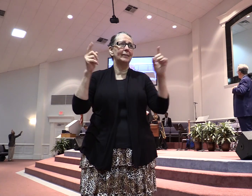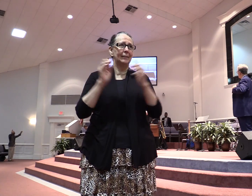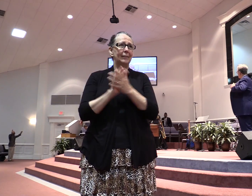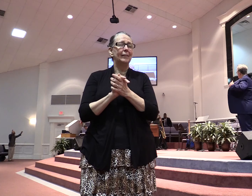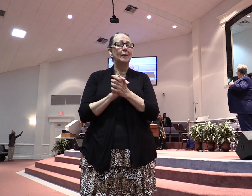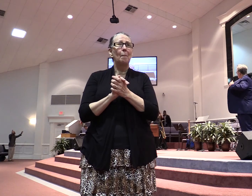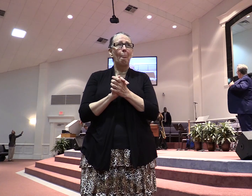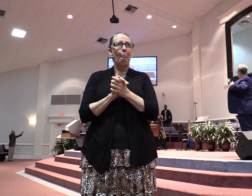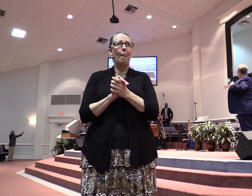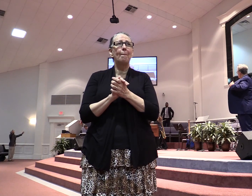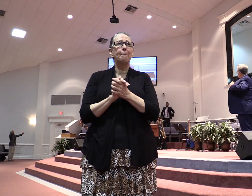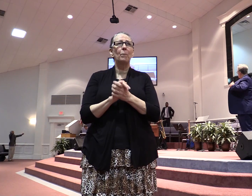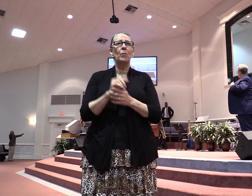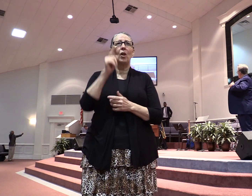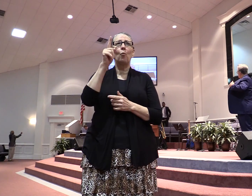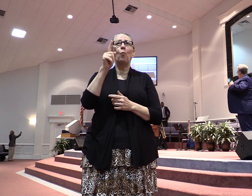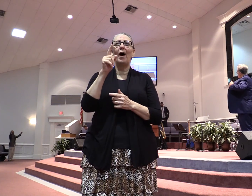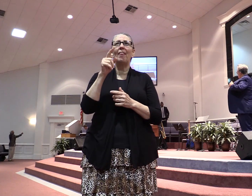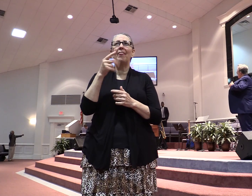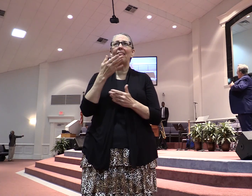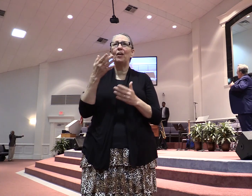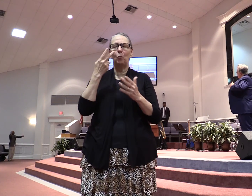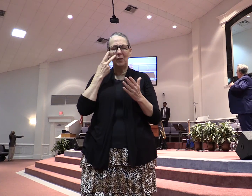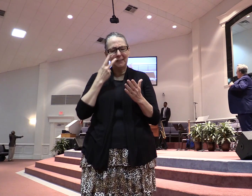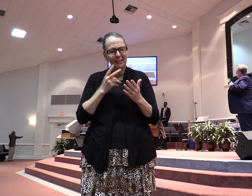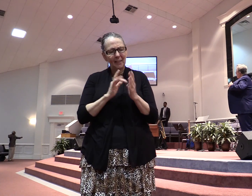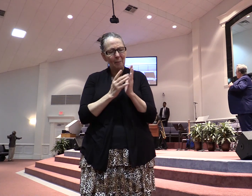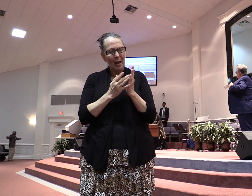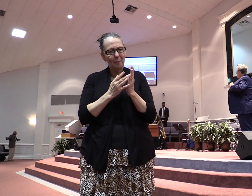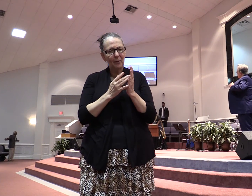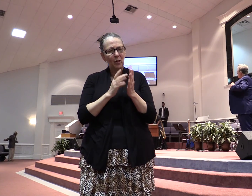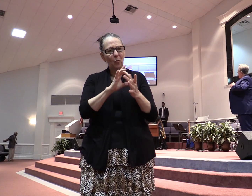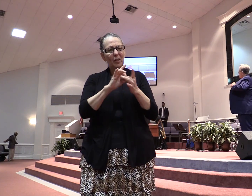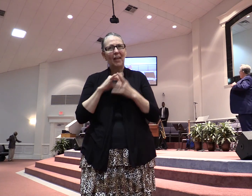And the one common theme we find from man is this: